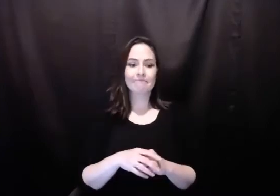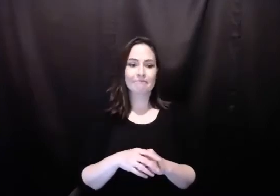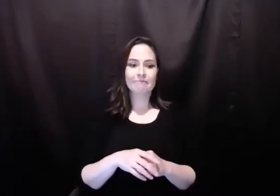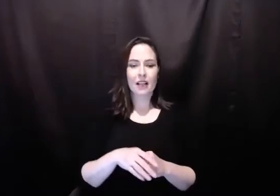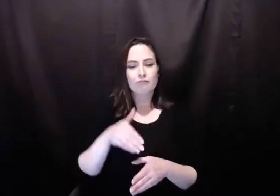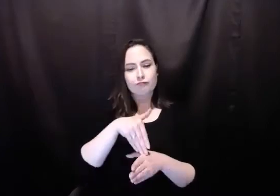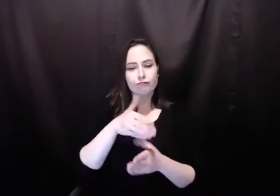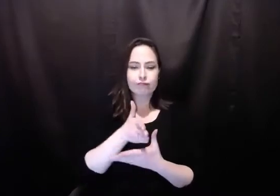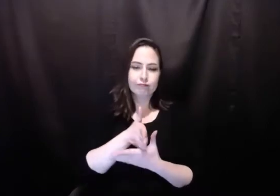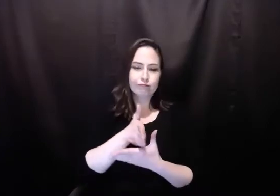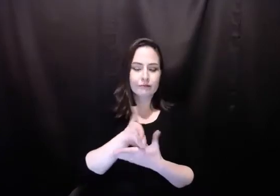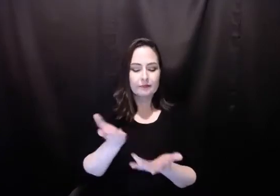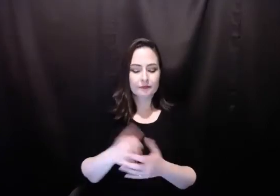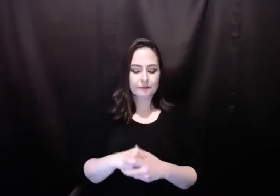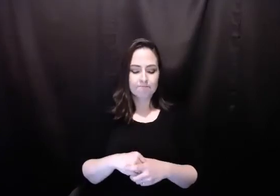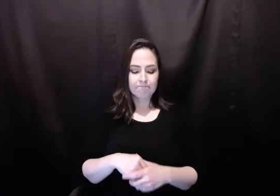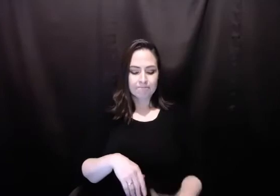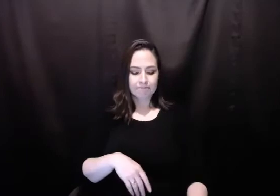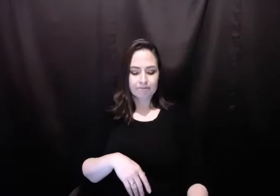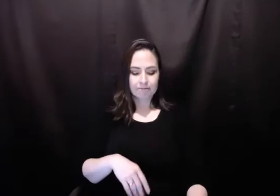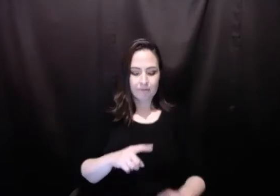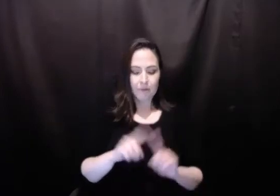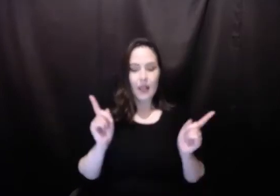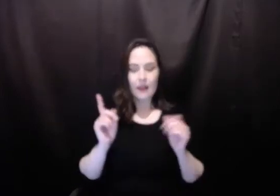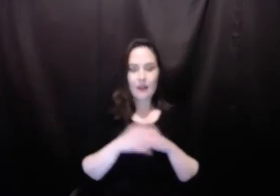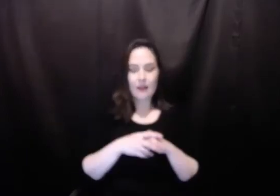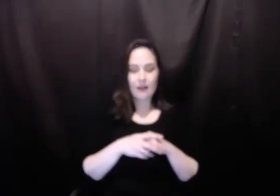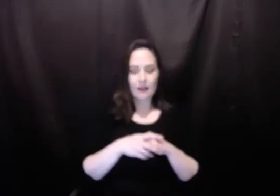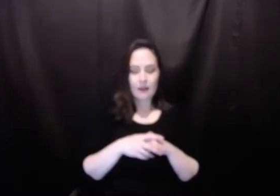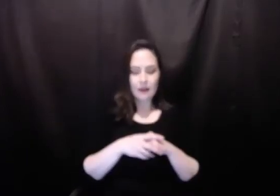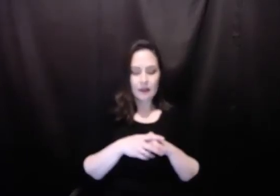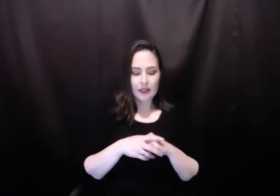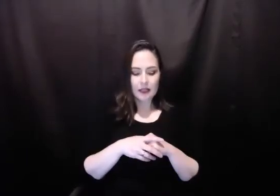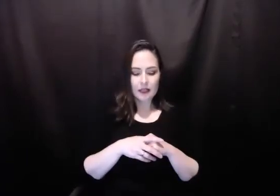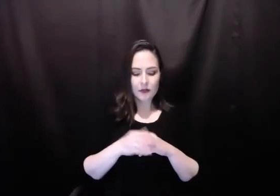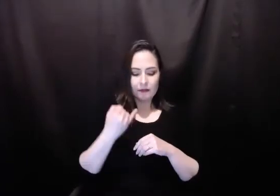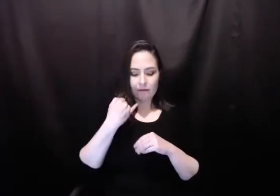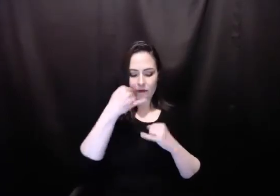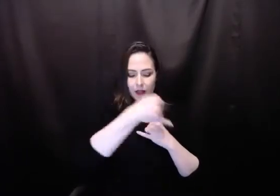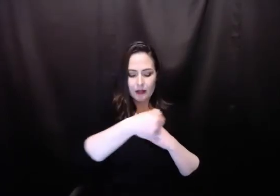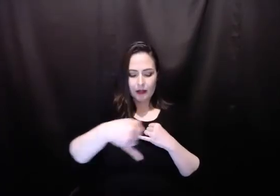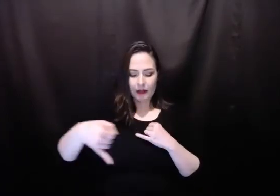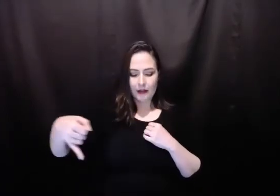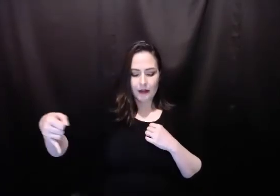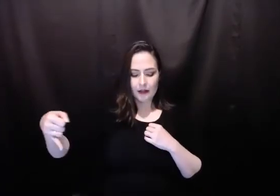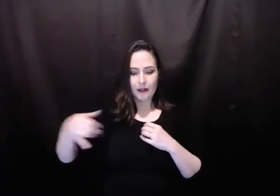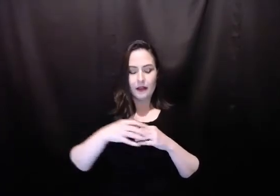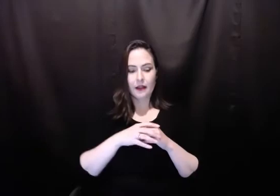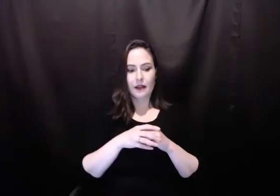parenting, controlling, and enabling. You said, give them a healthy parent. Give them a